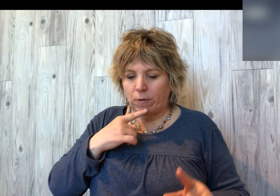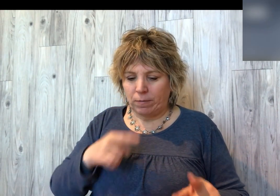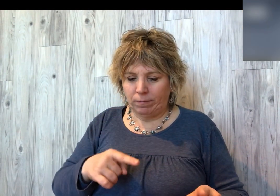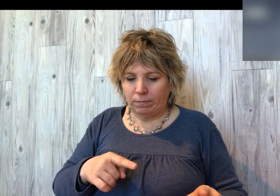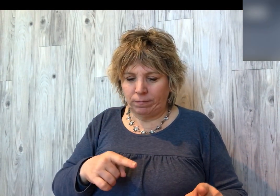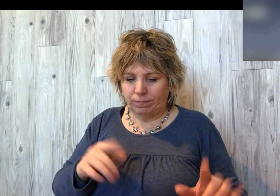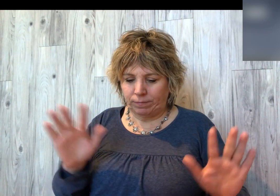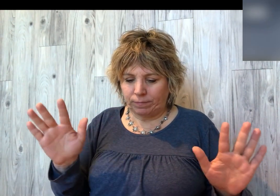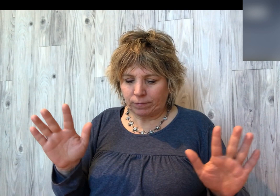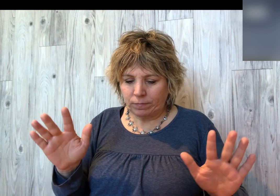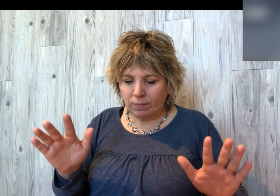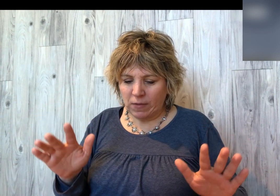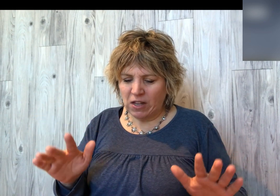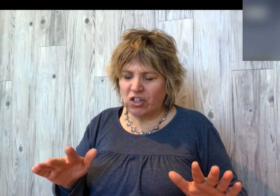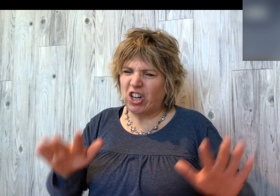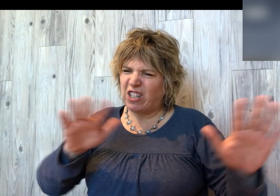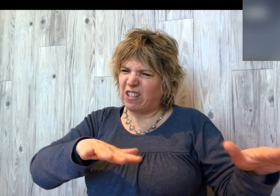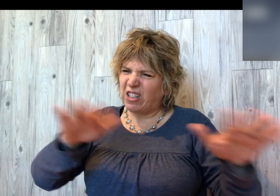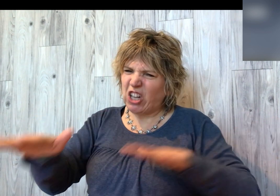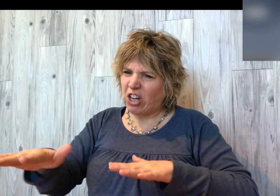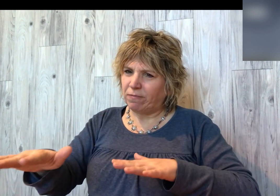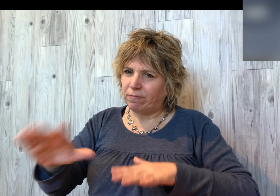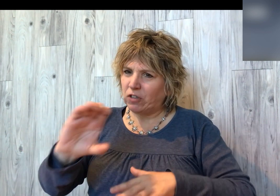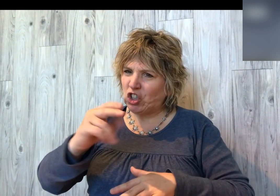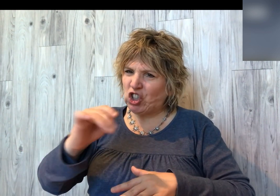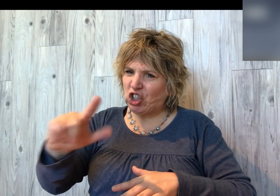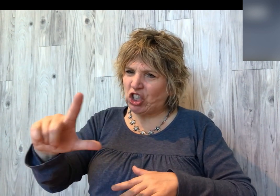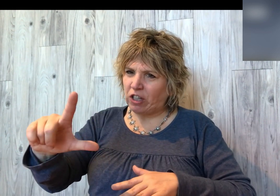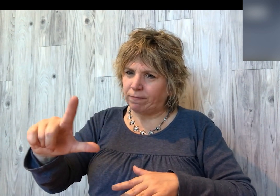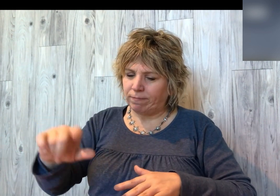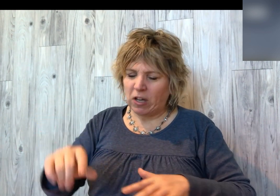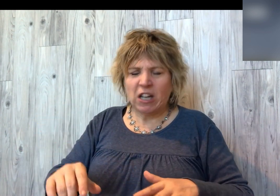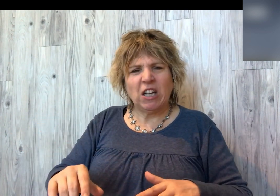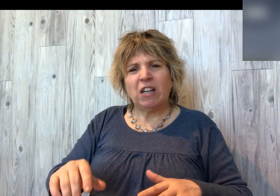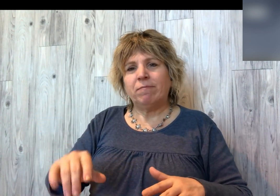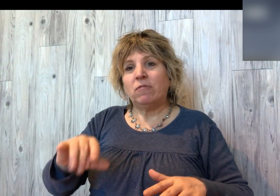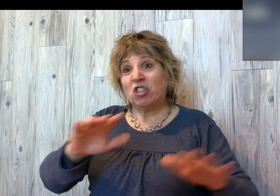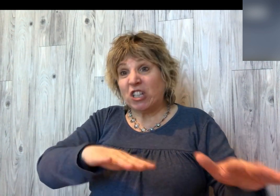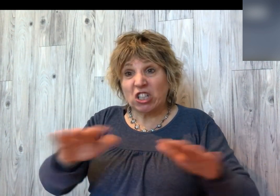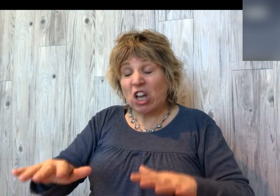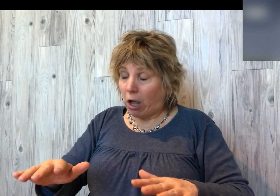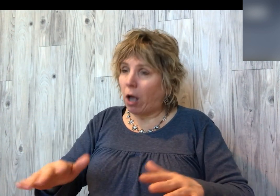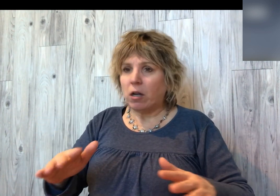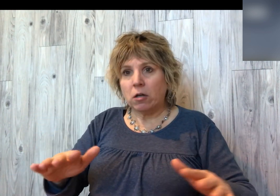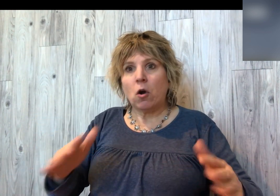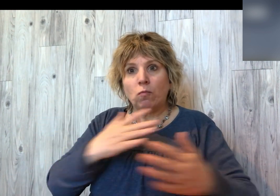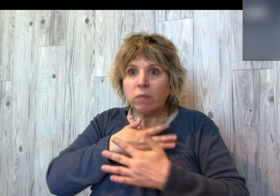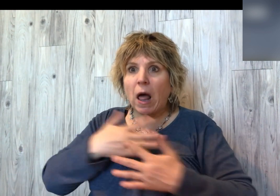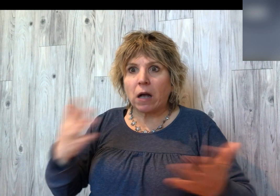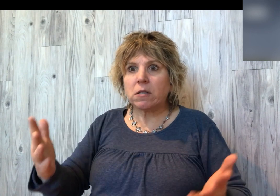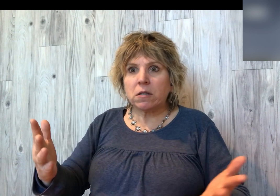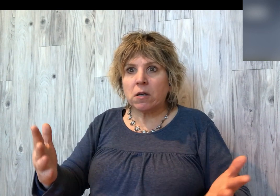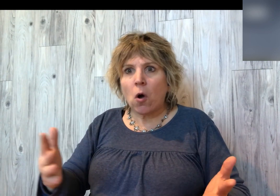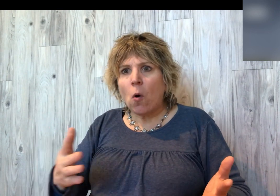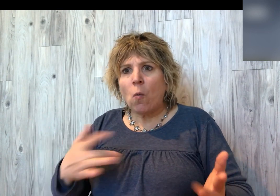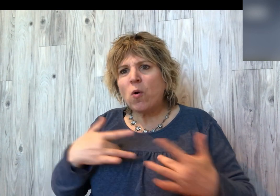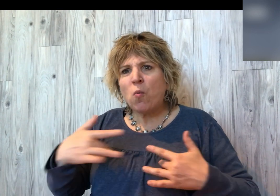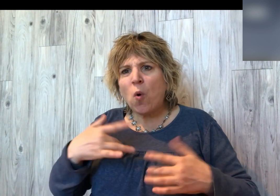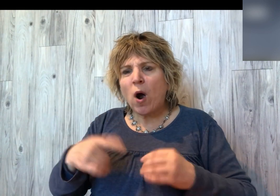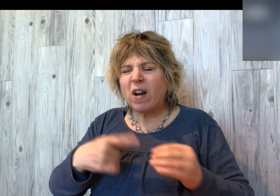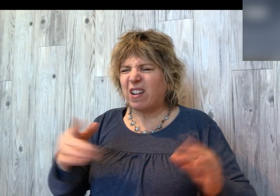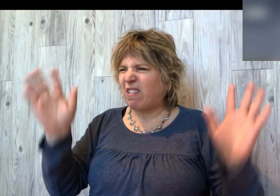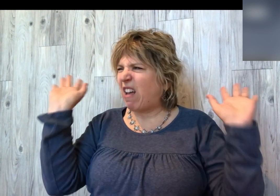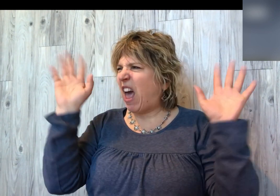Just chill, man. It's no big deal. Just chill. Simple person's theme of their life. Just chill. Like, relax. What you all worked up about? What you worried